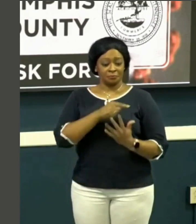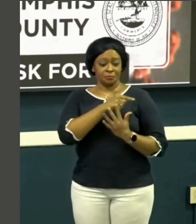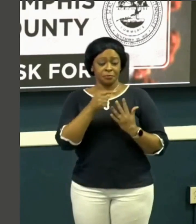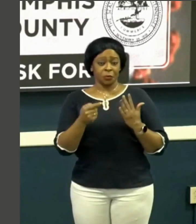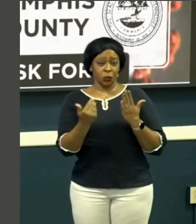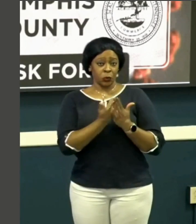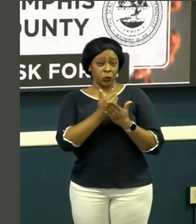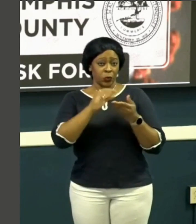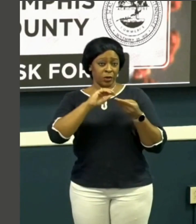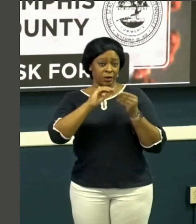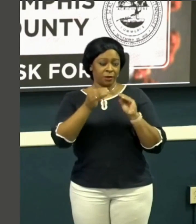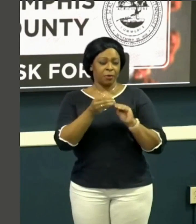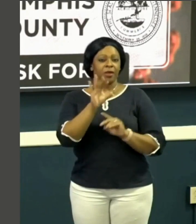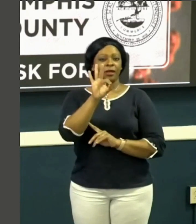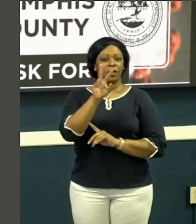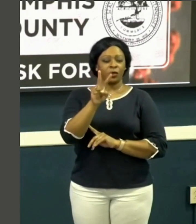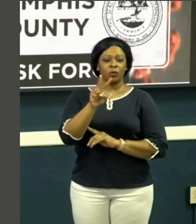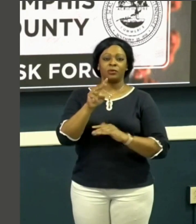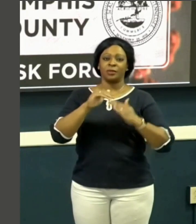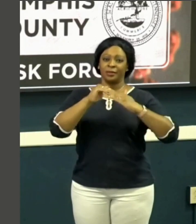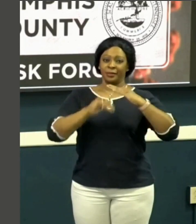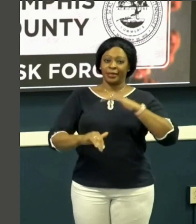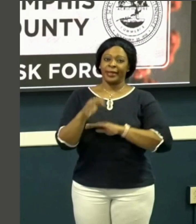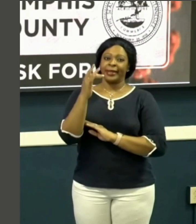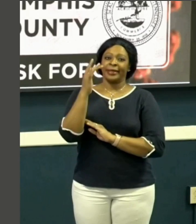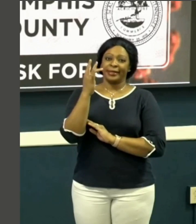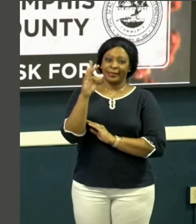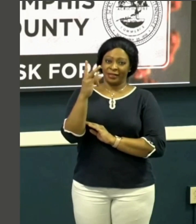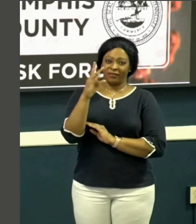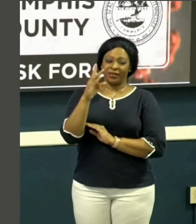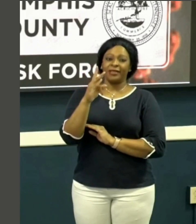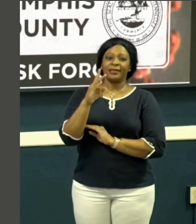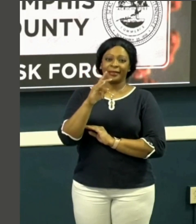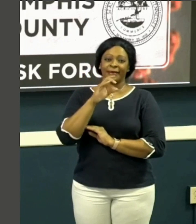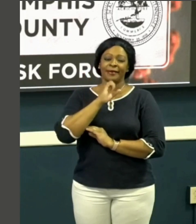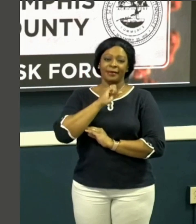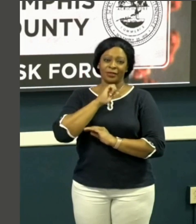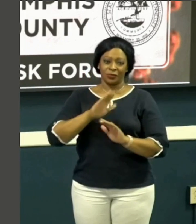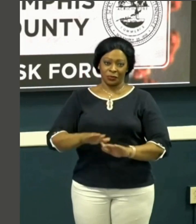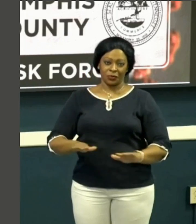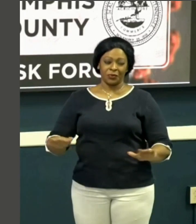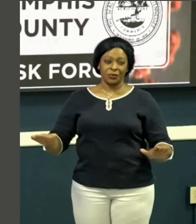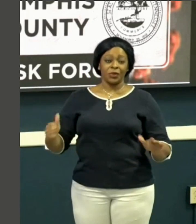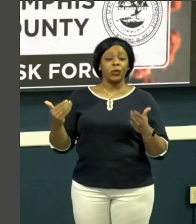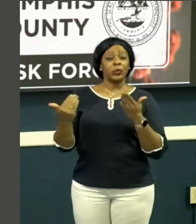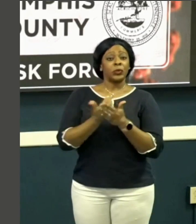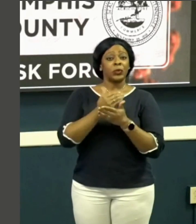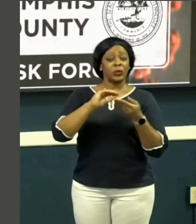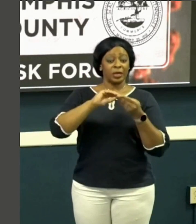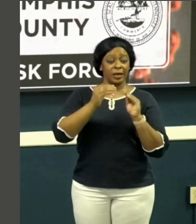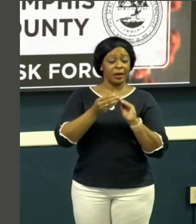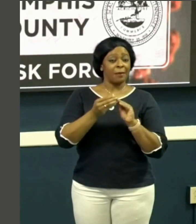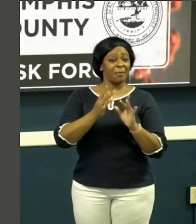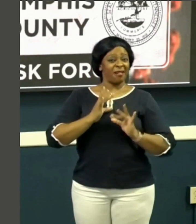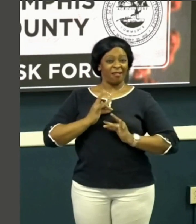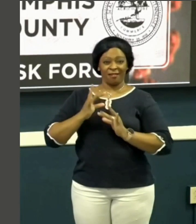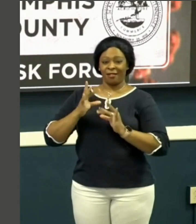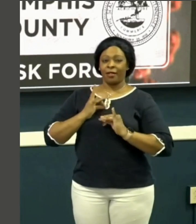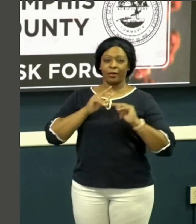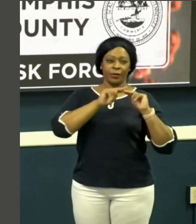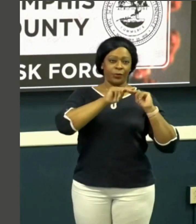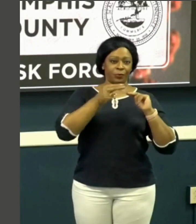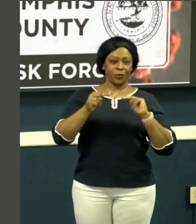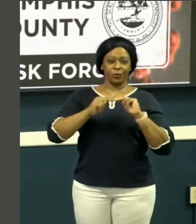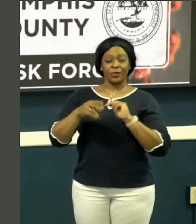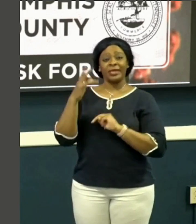cases, 92 are pediatric cases. The new case rates have declined for all ages and children 17